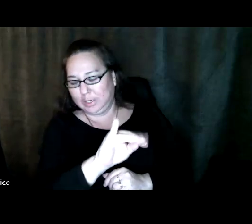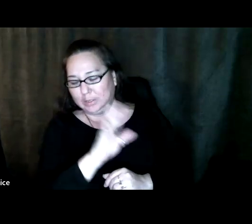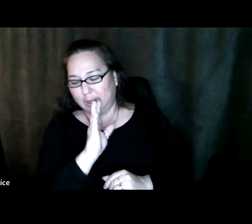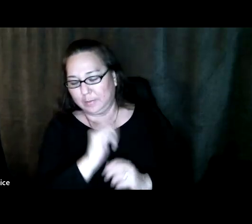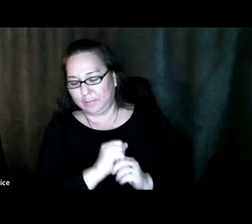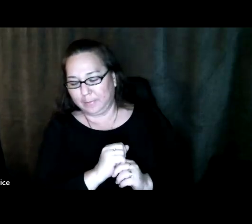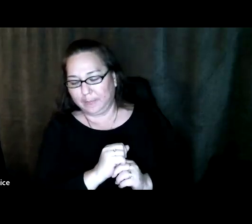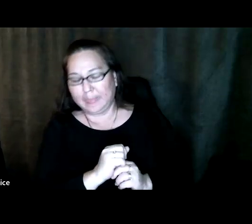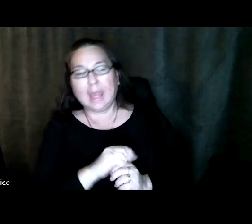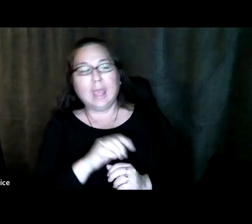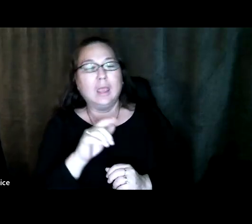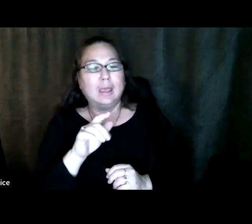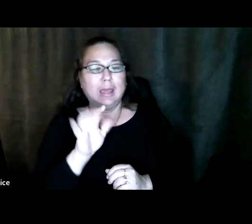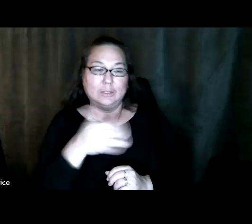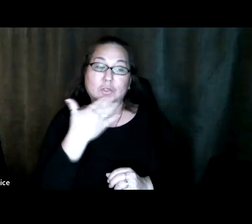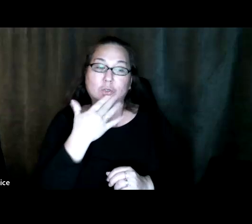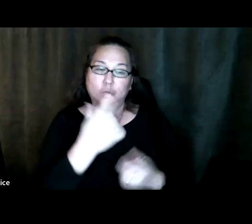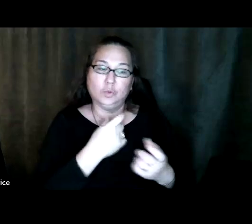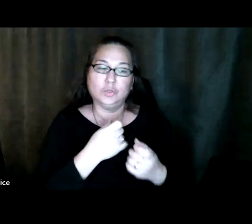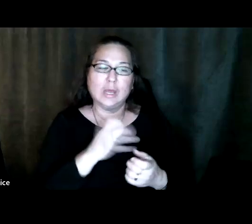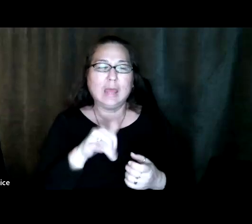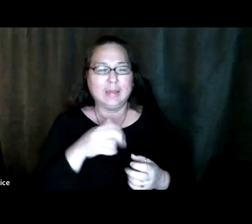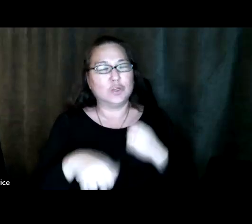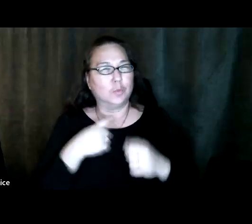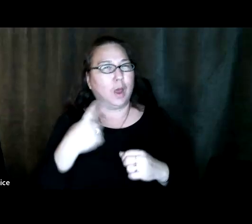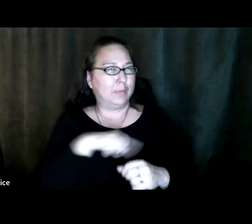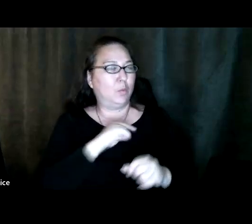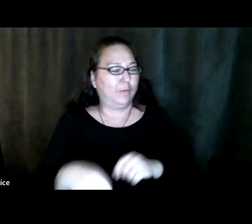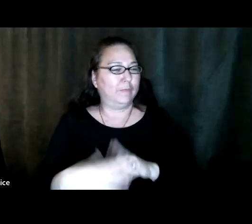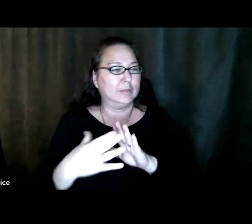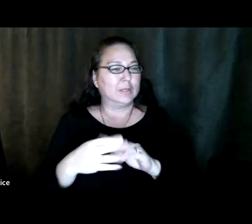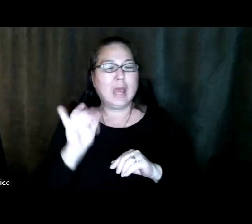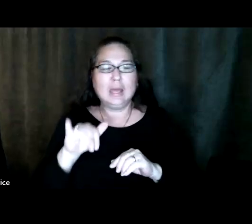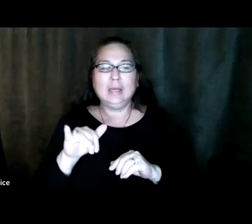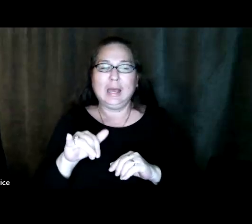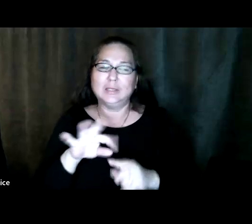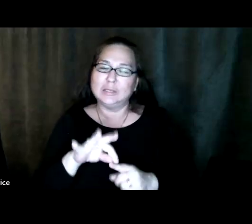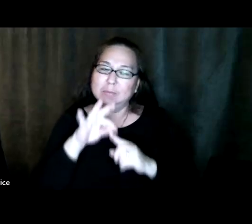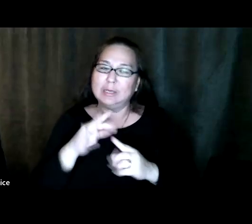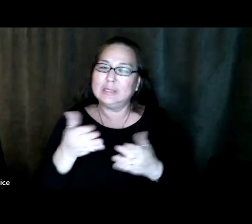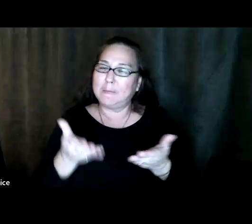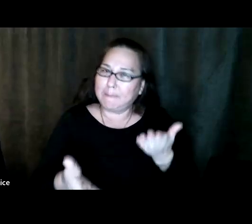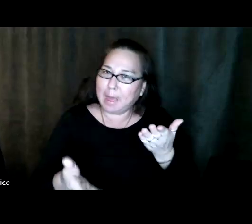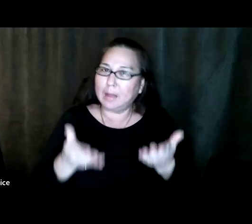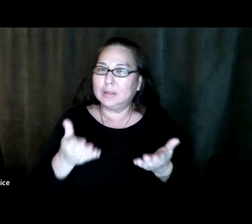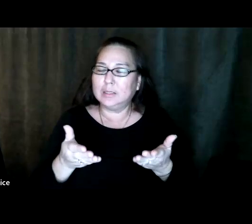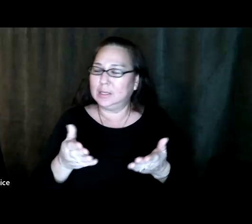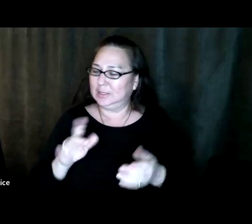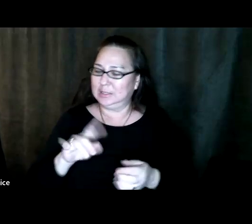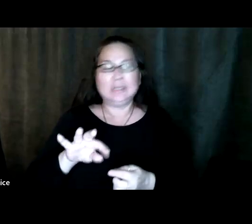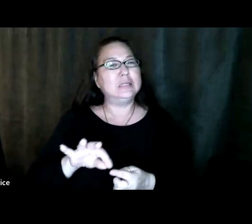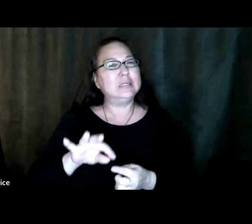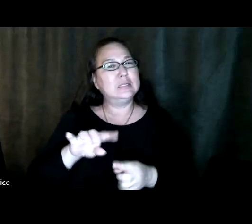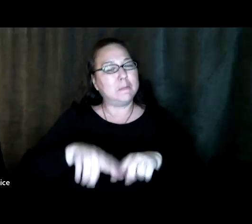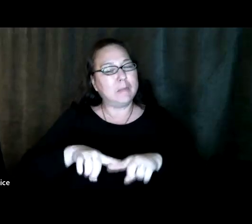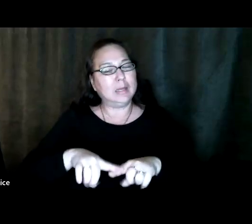do in schools is a bit of a balance between wanting to be standardized and also wanting to give students a unique experience based on the schools that they're at and the schools that they've